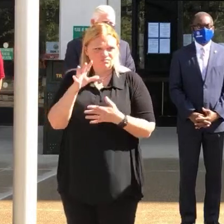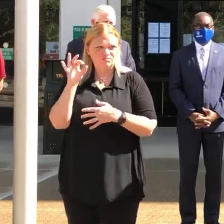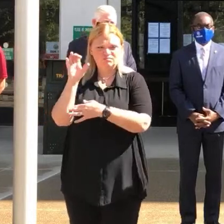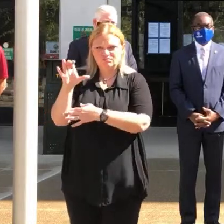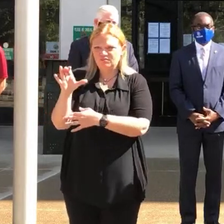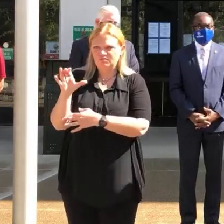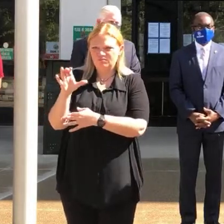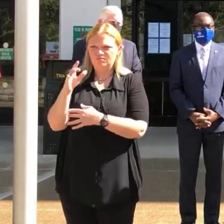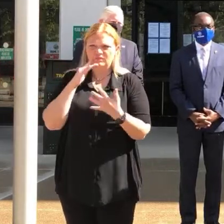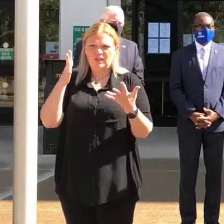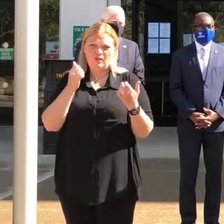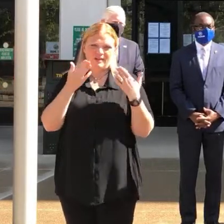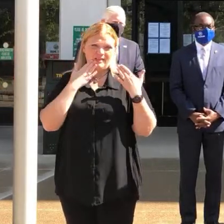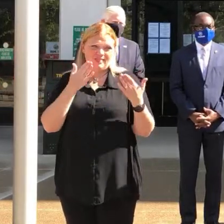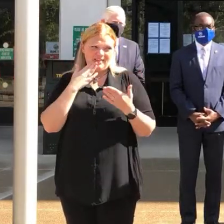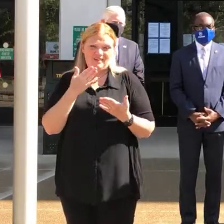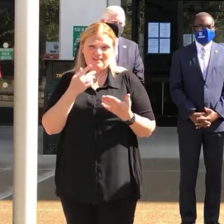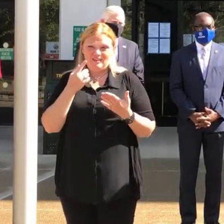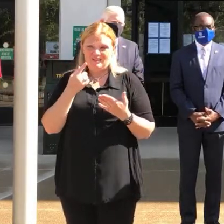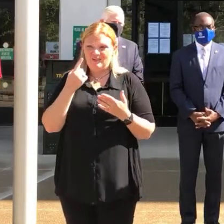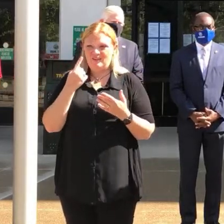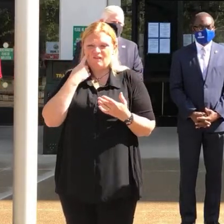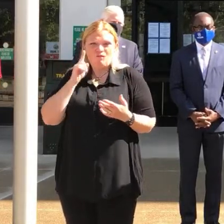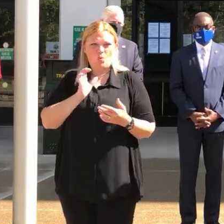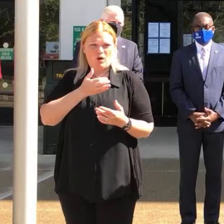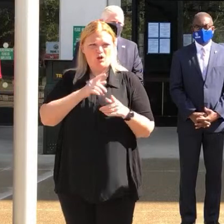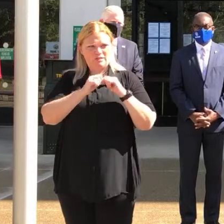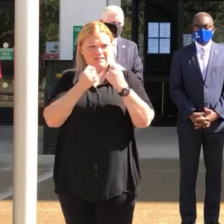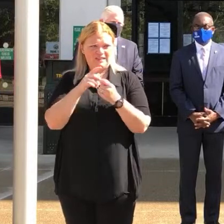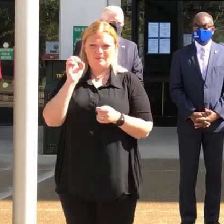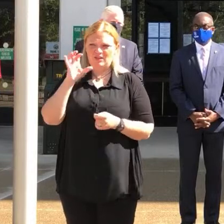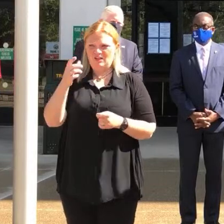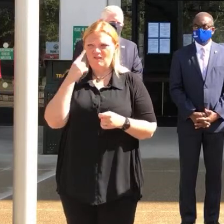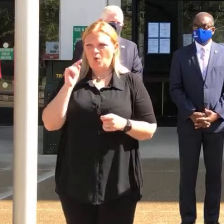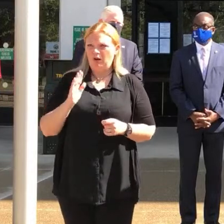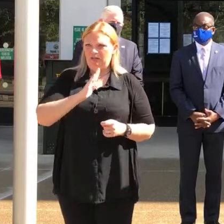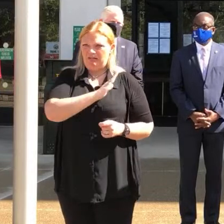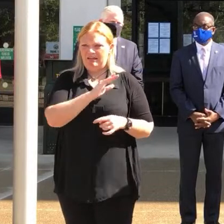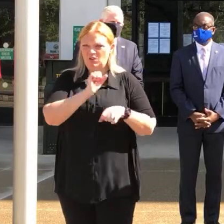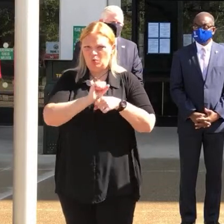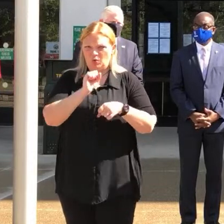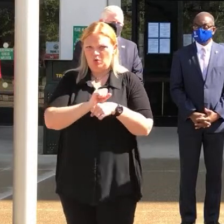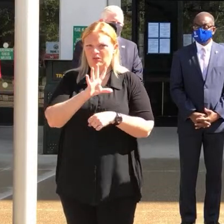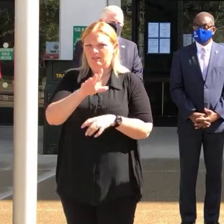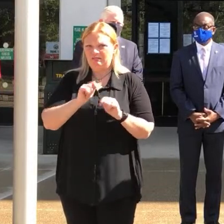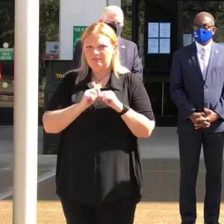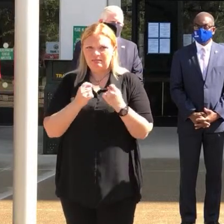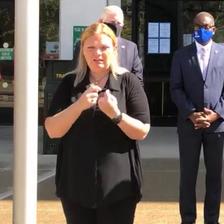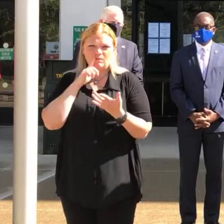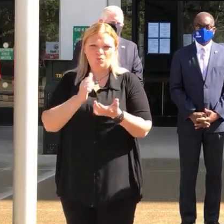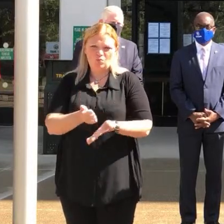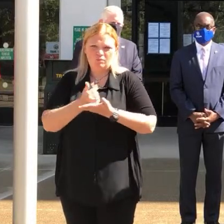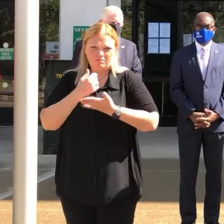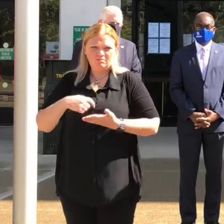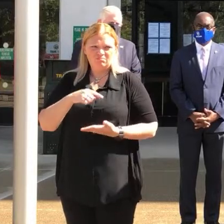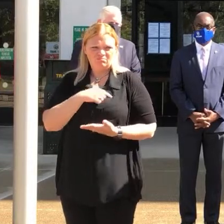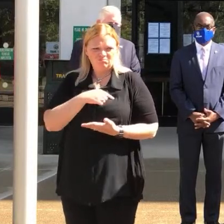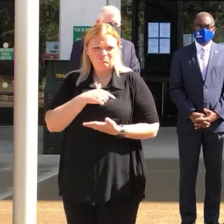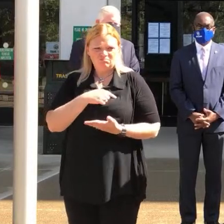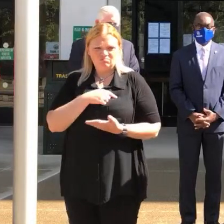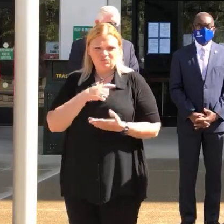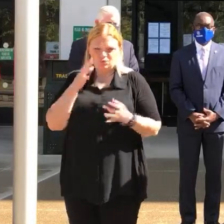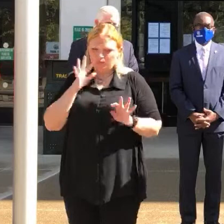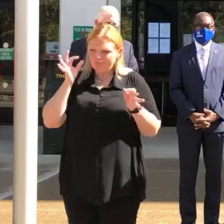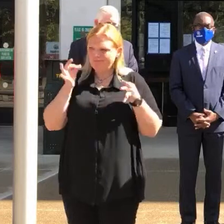foreclosure. And I want to thank him on behalf of our team in Erie County for the work that him and his team have done to assist us in coming to where